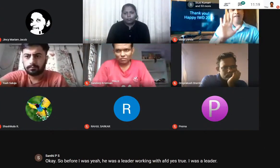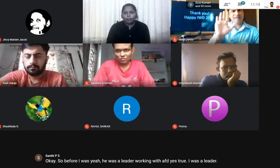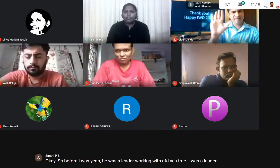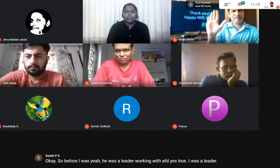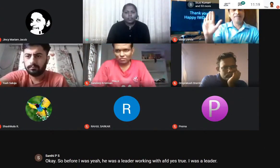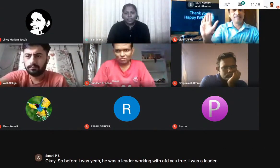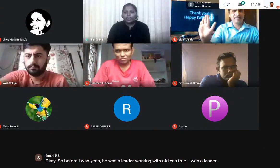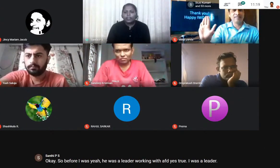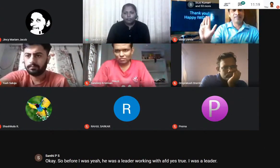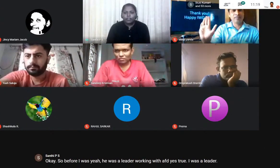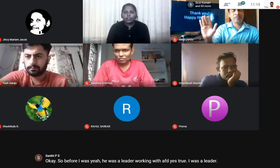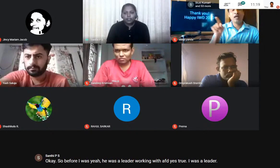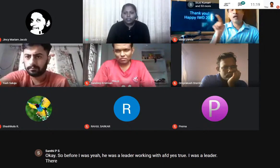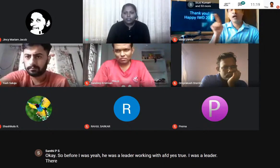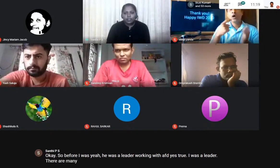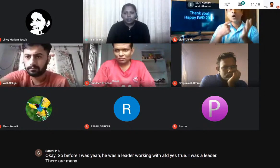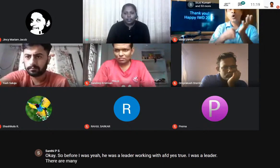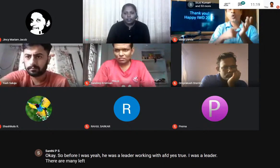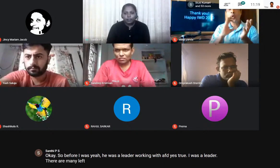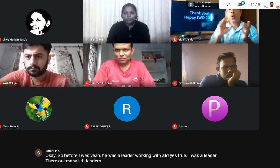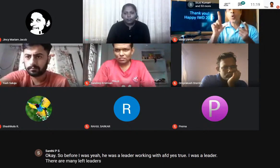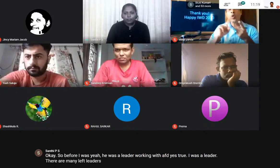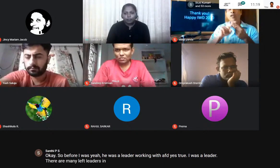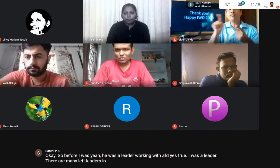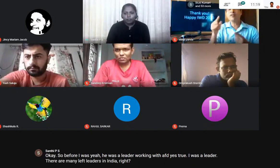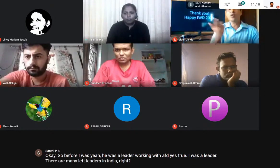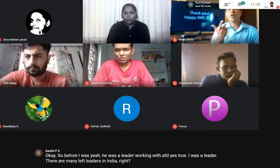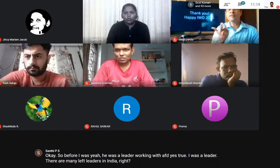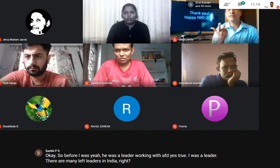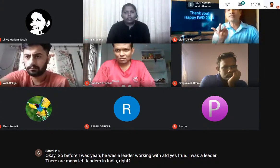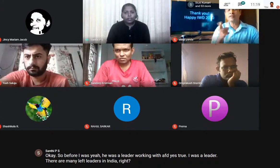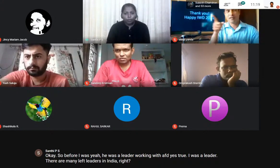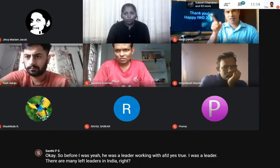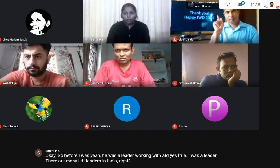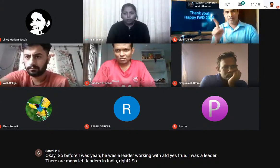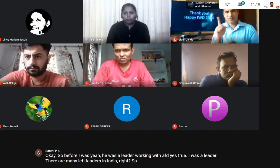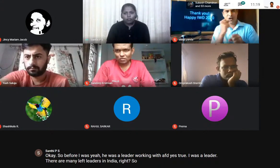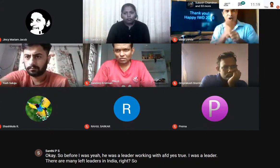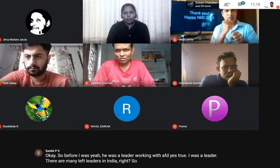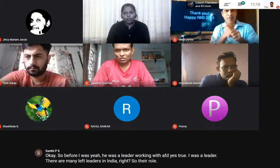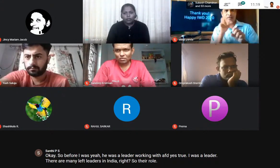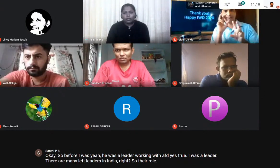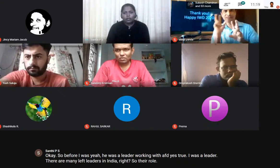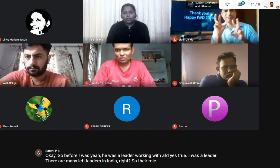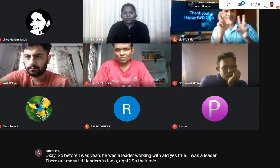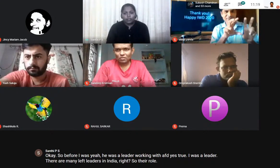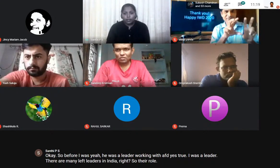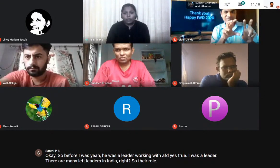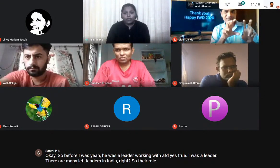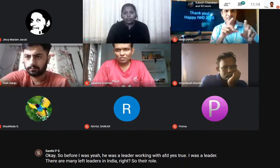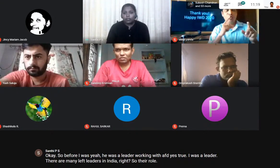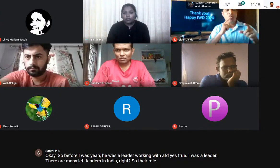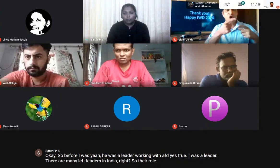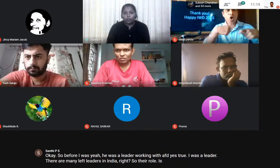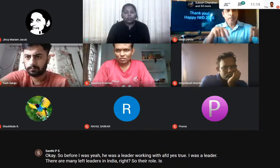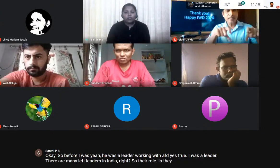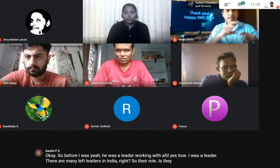But there are many deaf leaders in India, right? So their role, yes, they must focus on